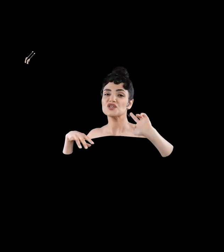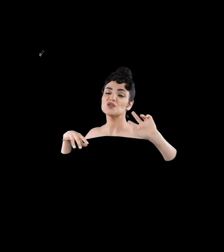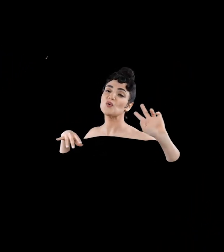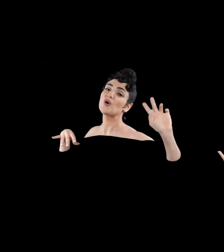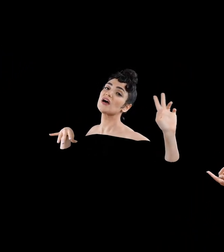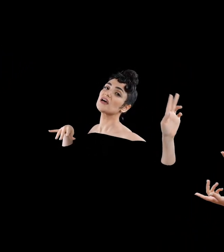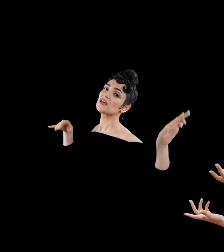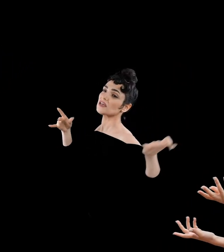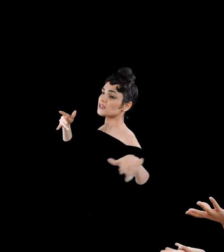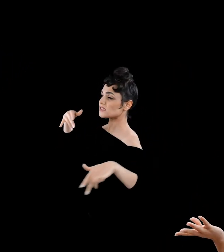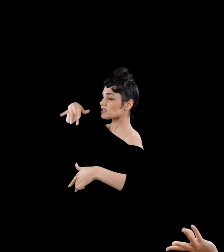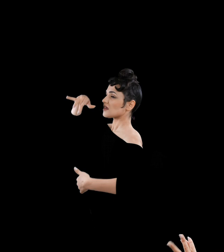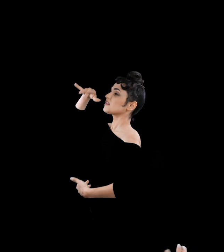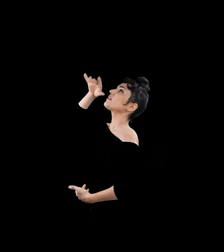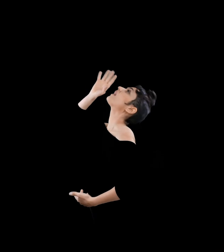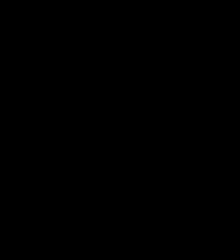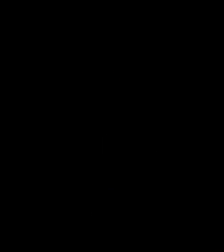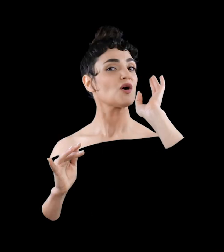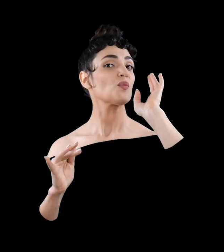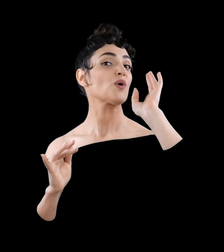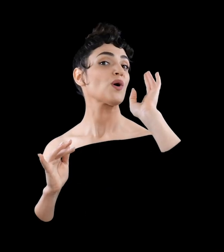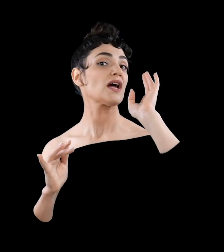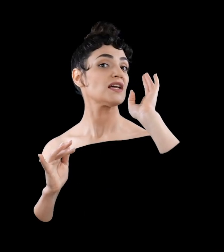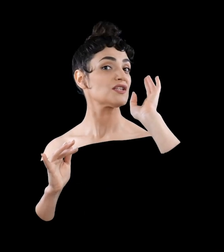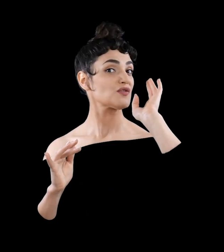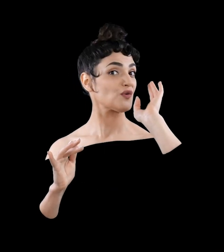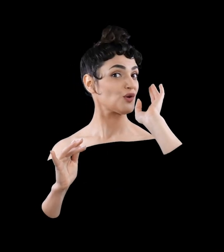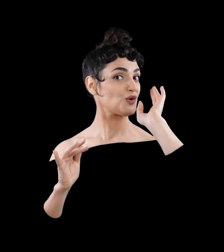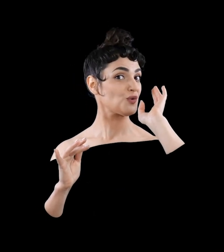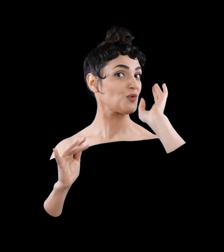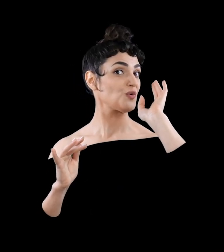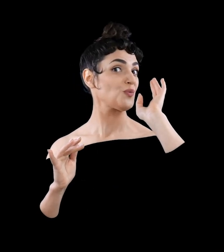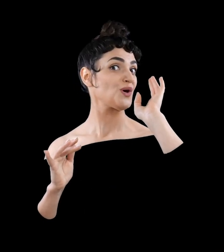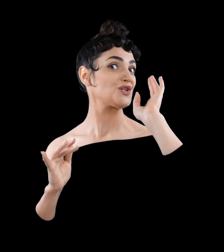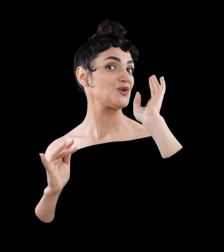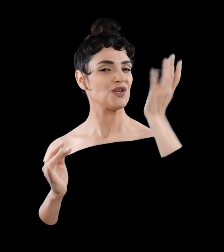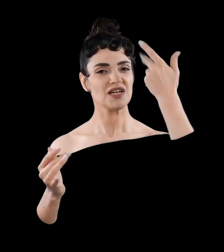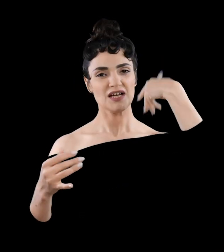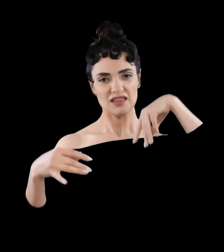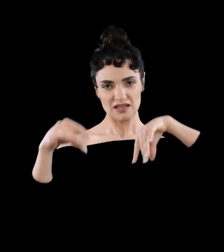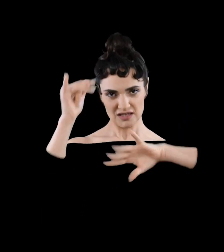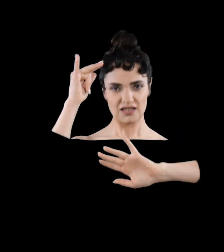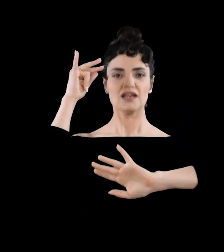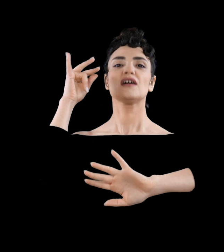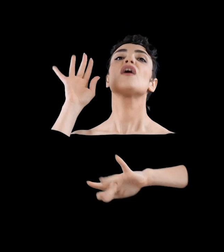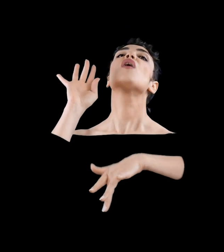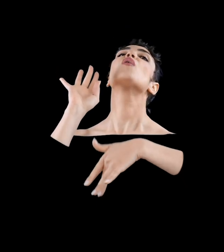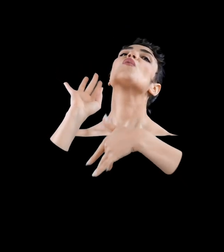sways and parades for you But you could hear the click go